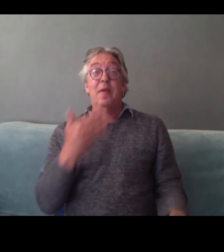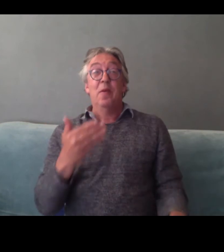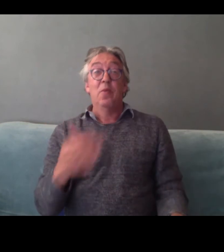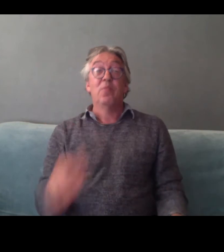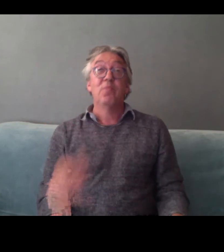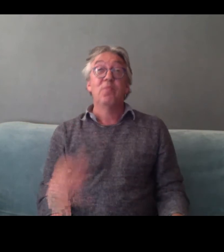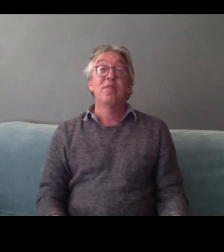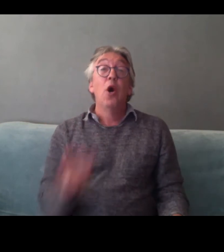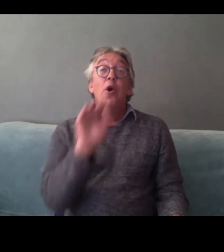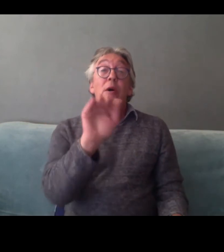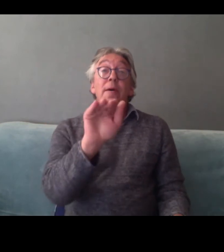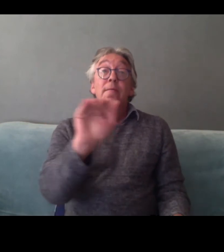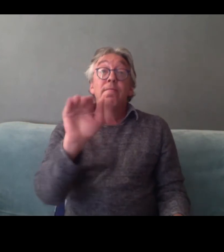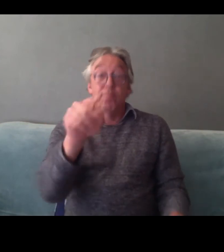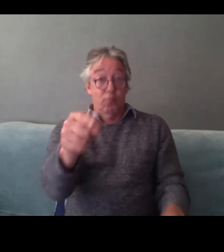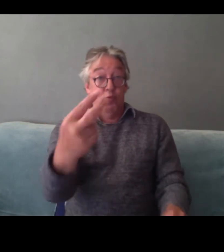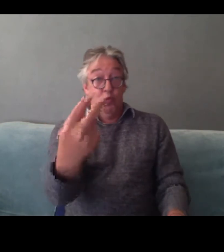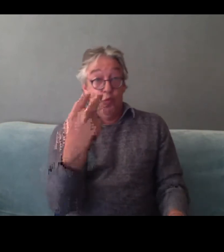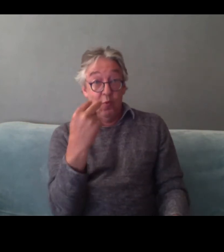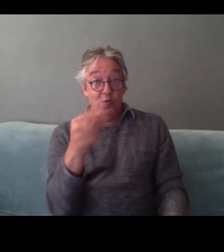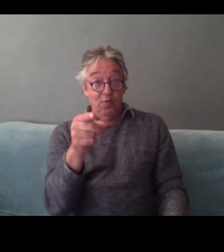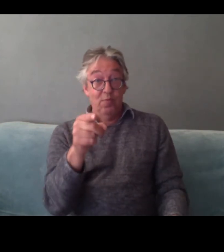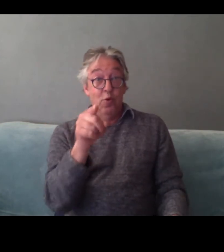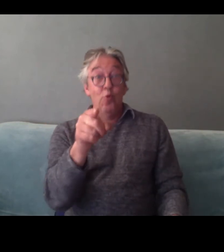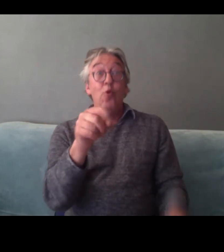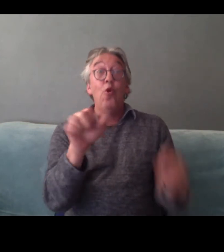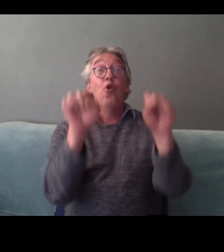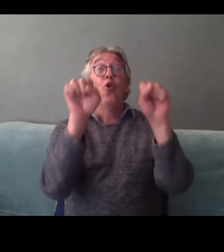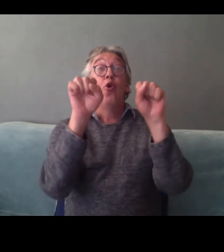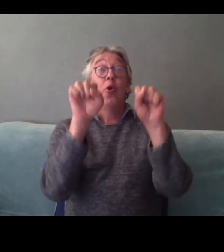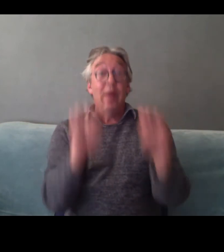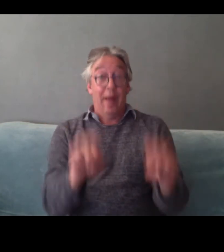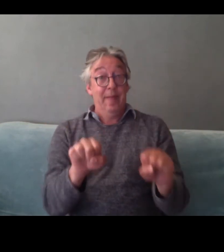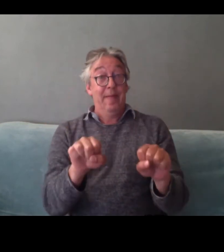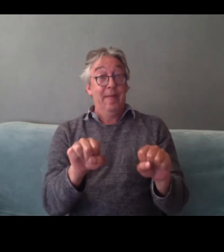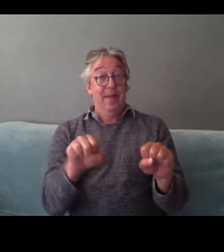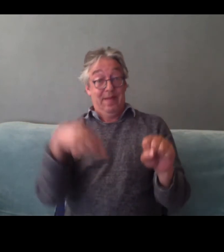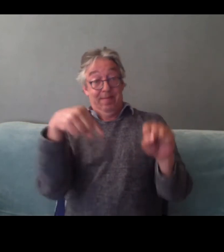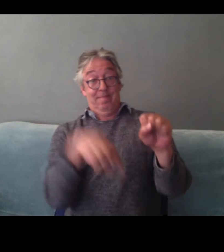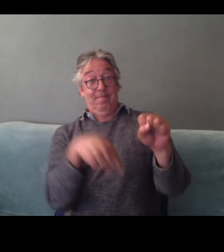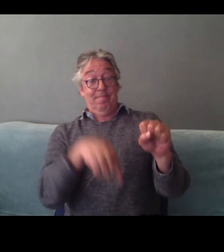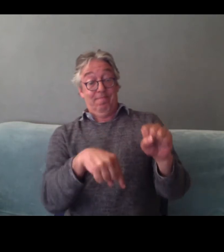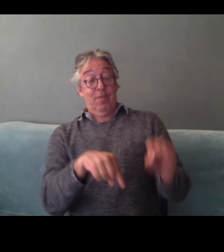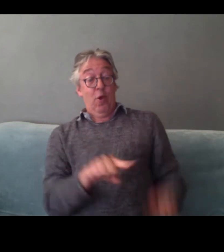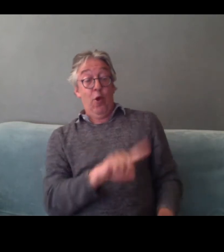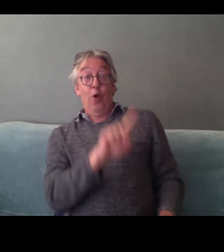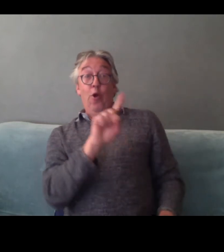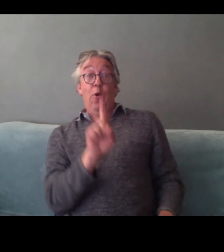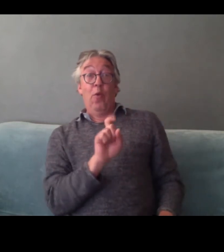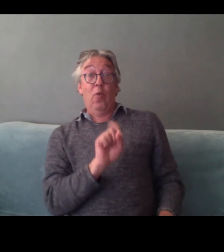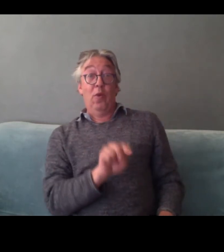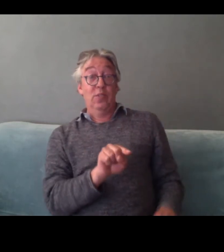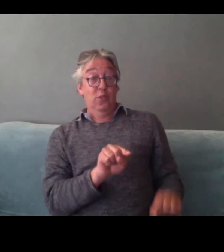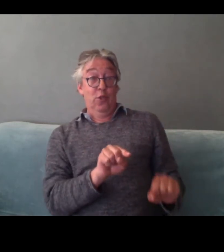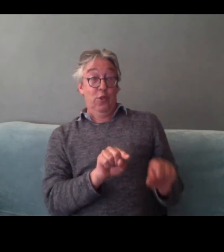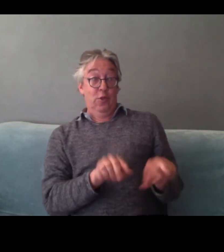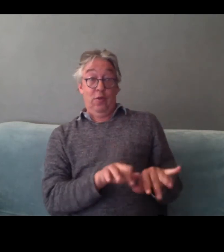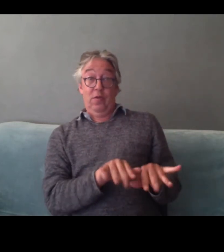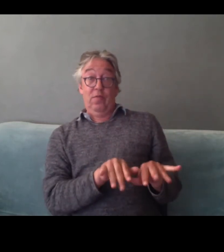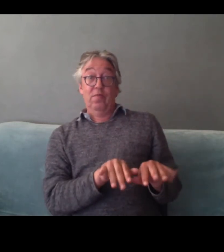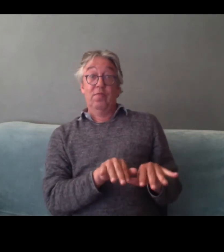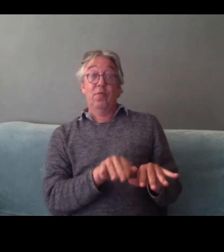participants that you can, of course, submit your questions to all of the speakers in the questions box. So please, if you have